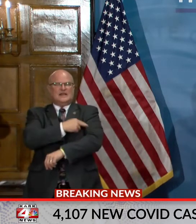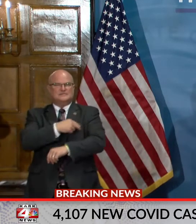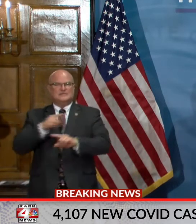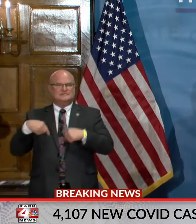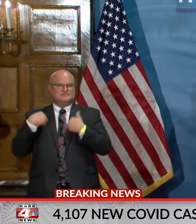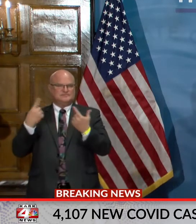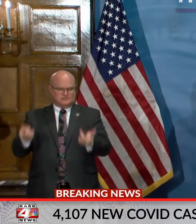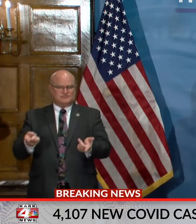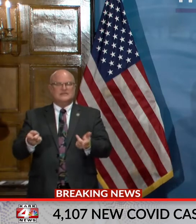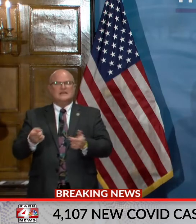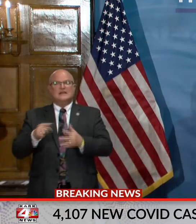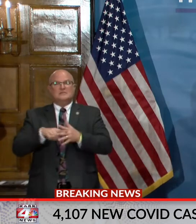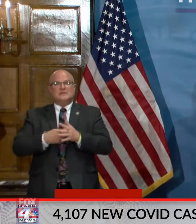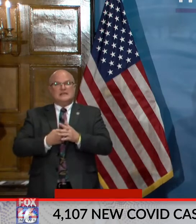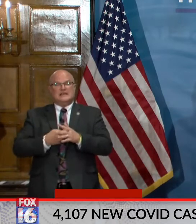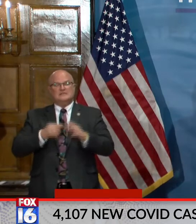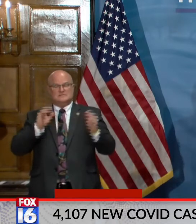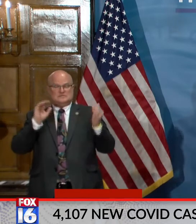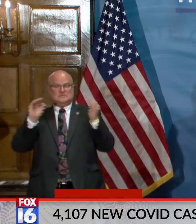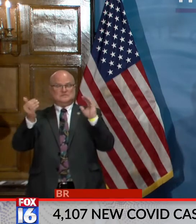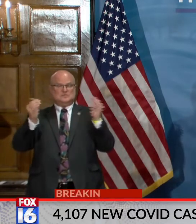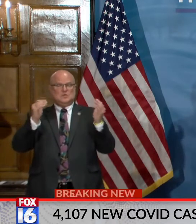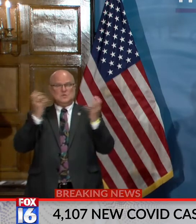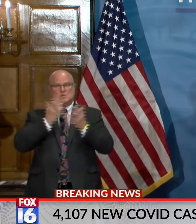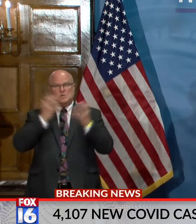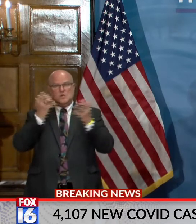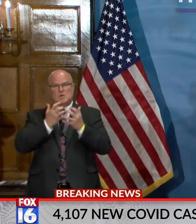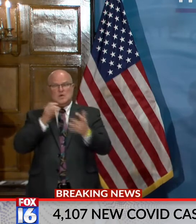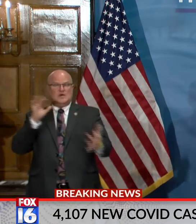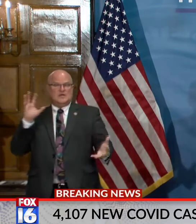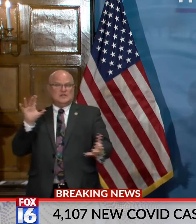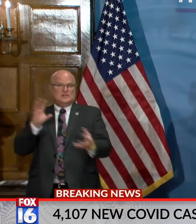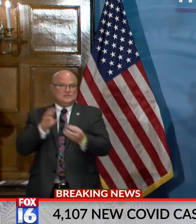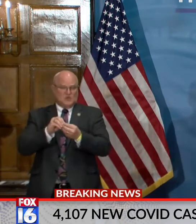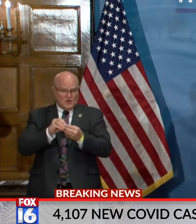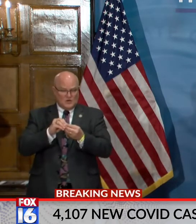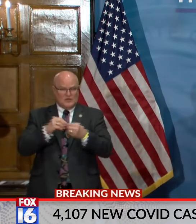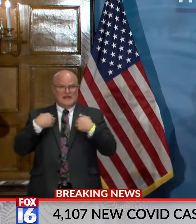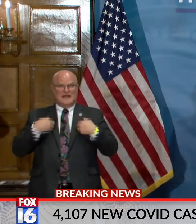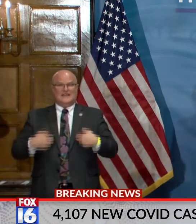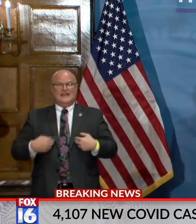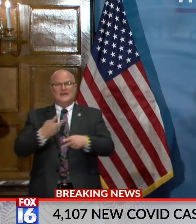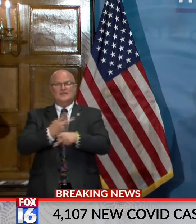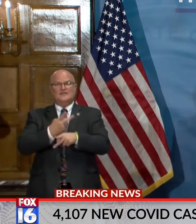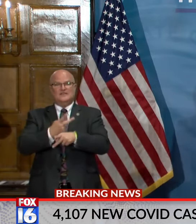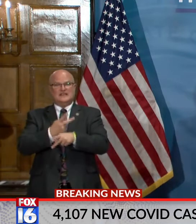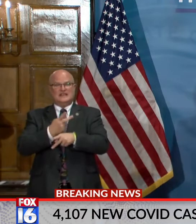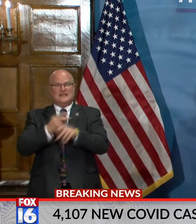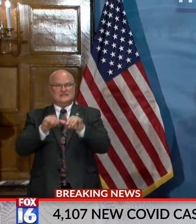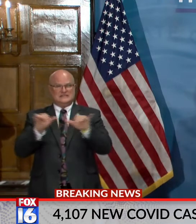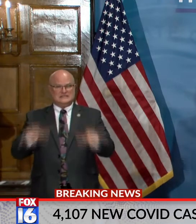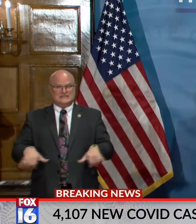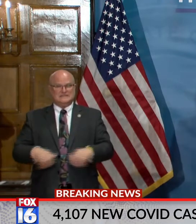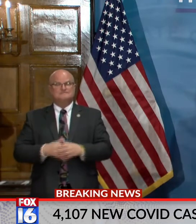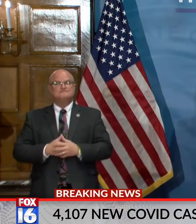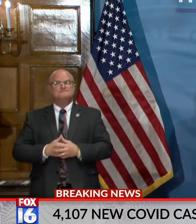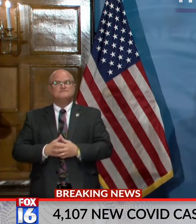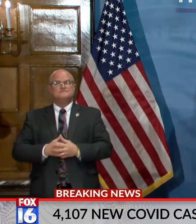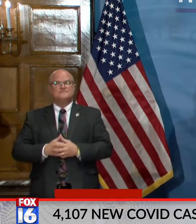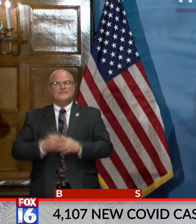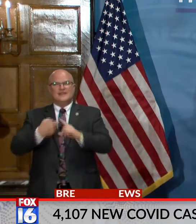which begins to put into perspective the toll that this takes on healthcare system resources. Speaking on behalf